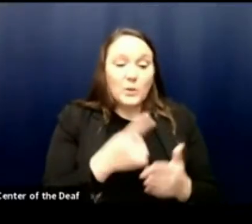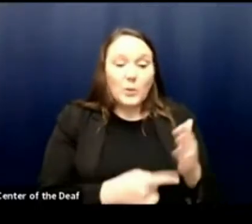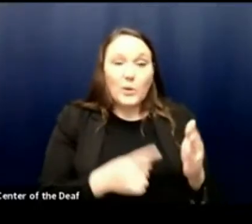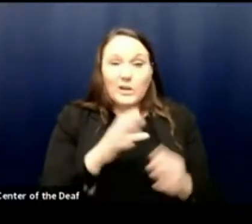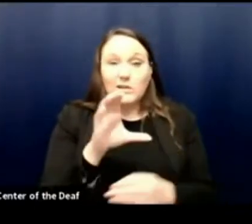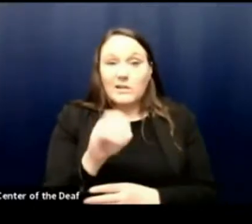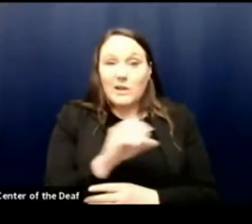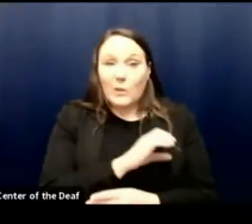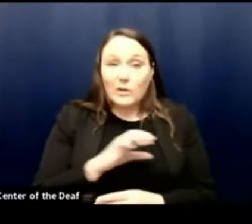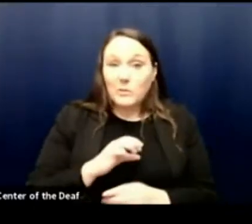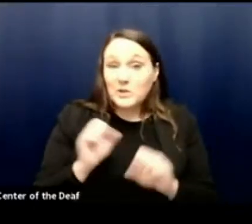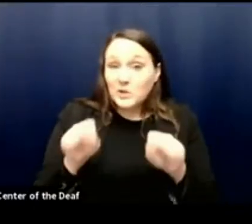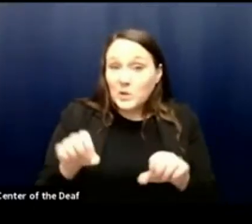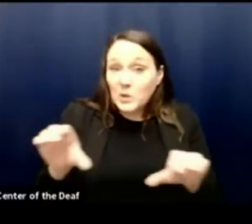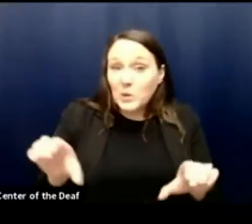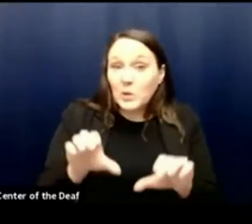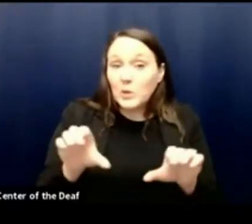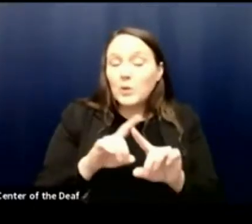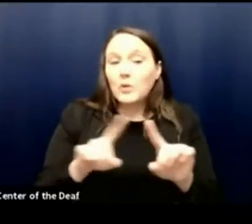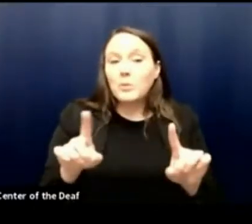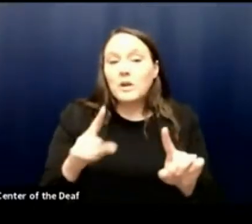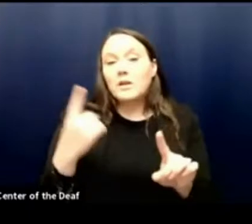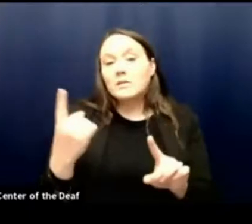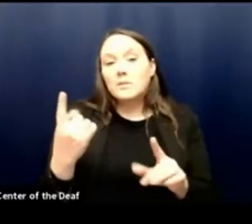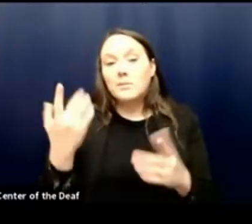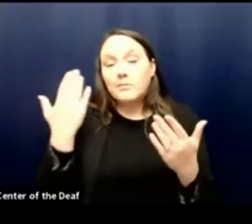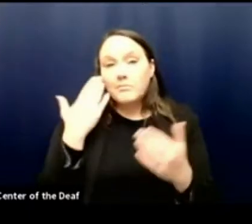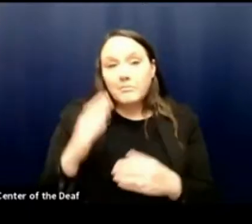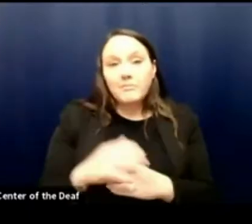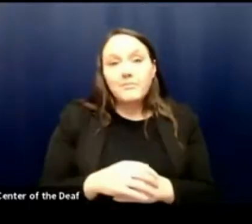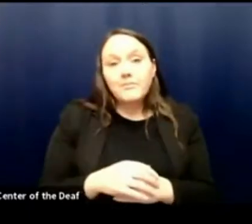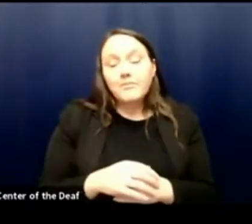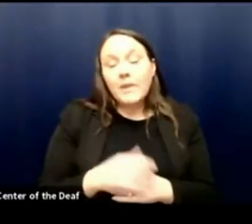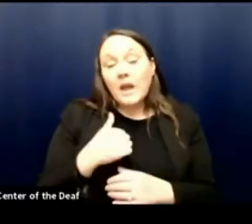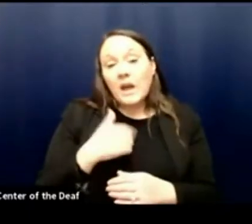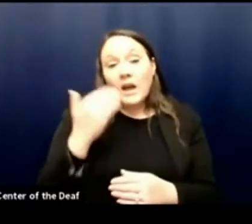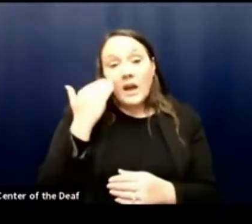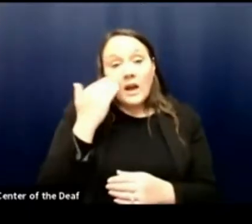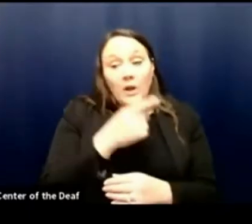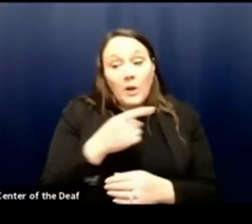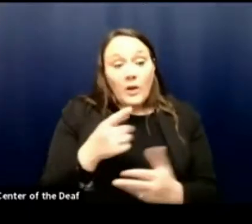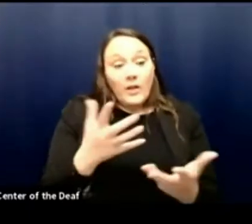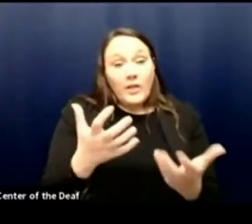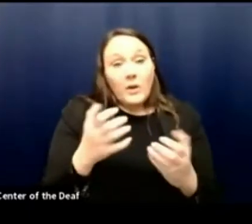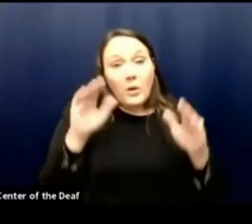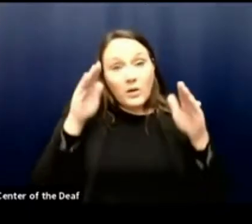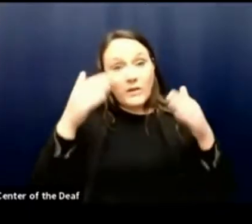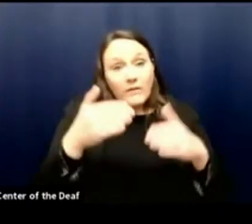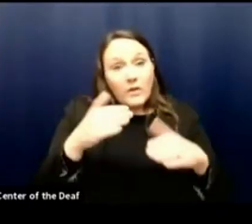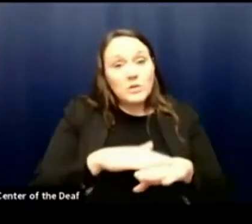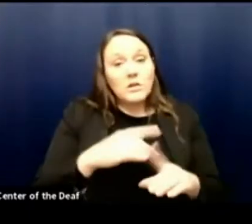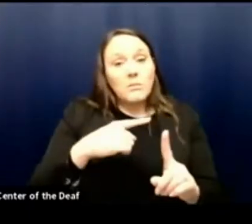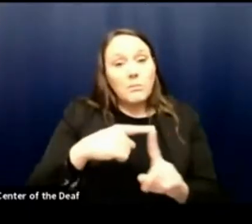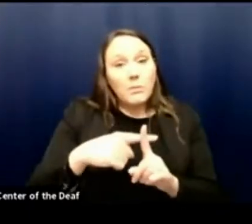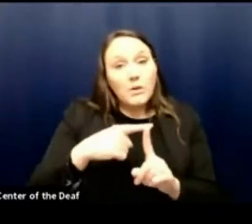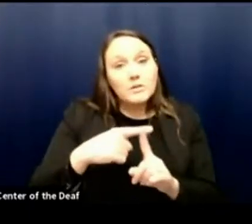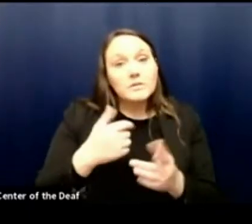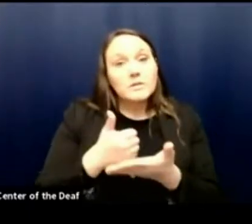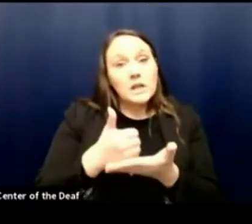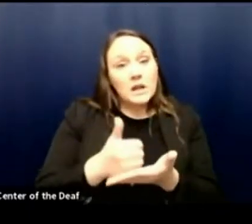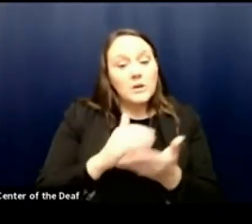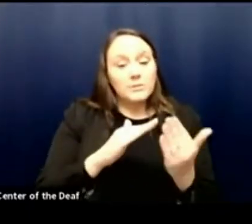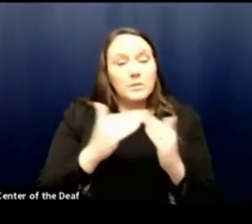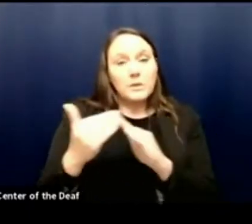do, but certainly something I know they would love to focus on positively helping our community